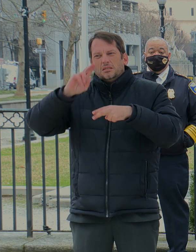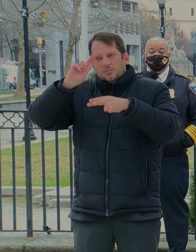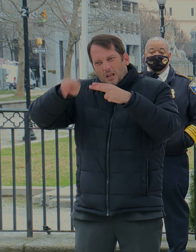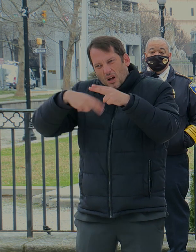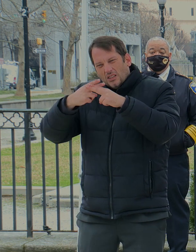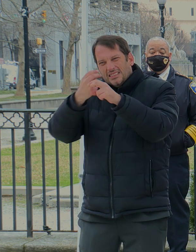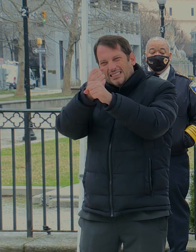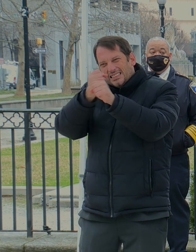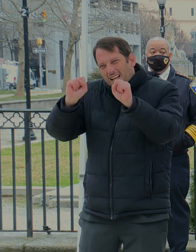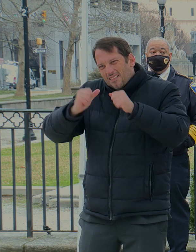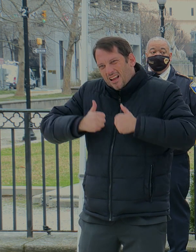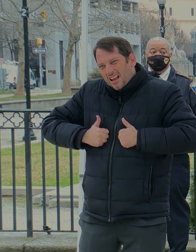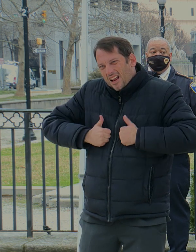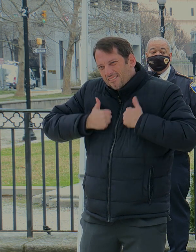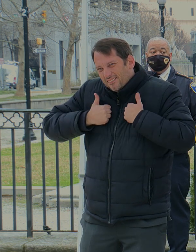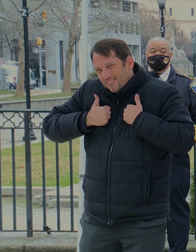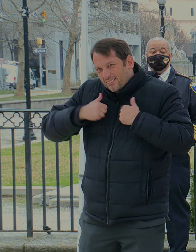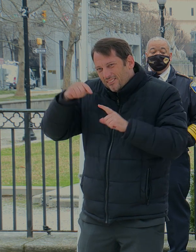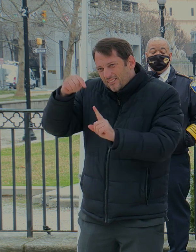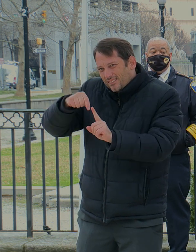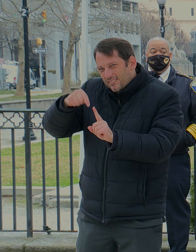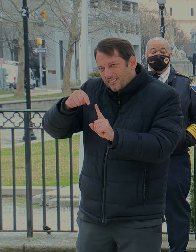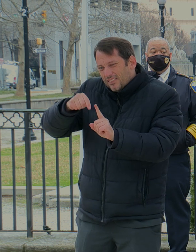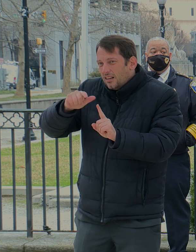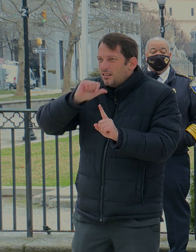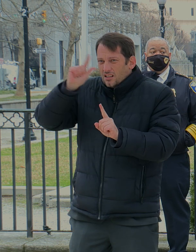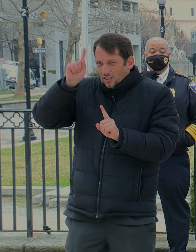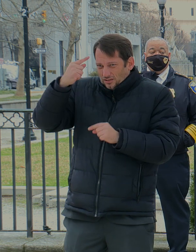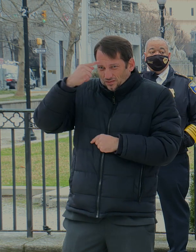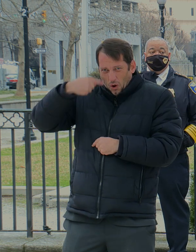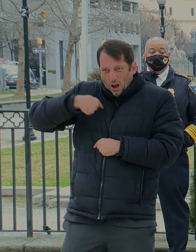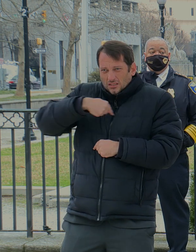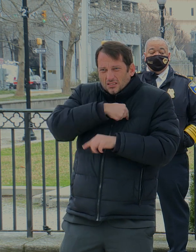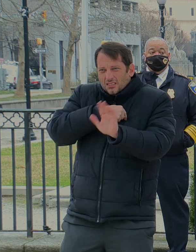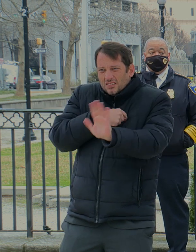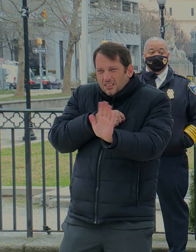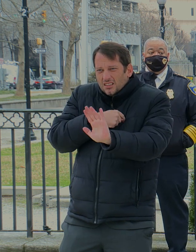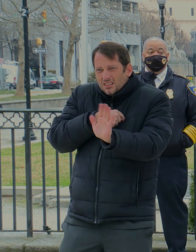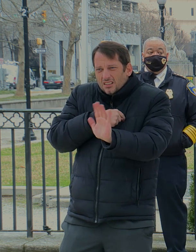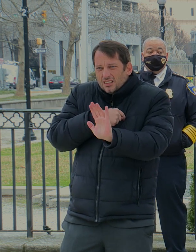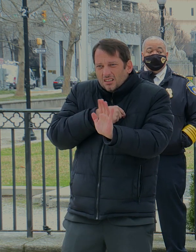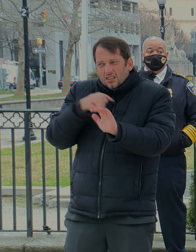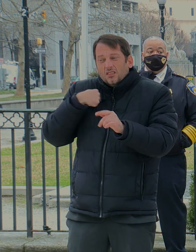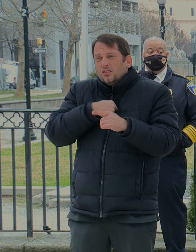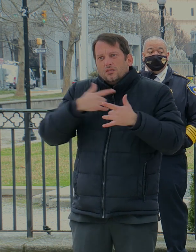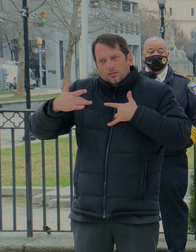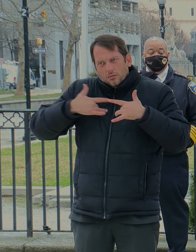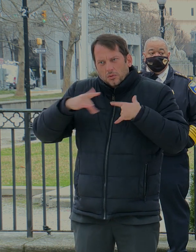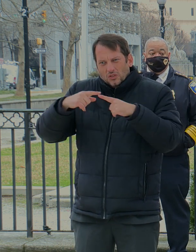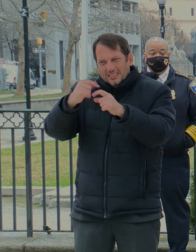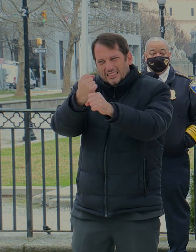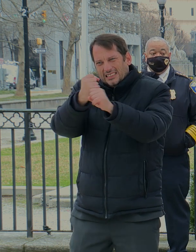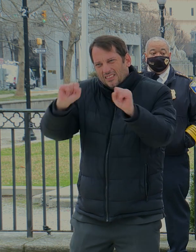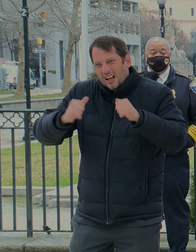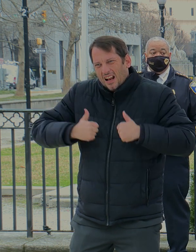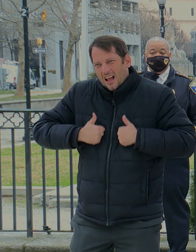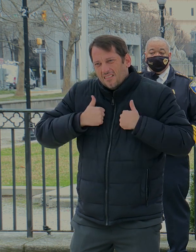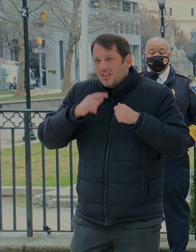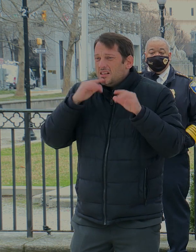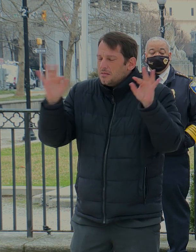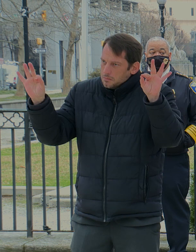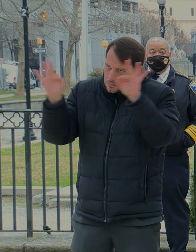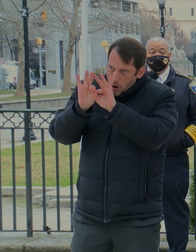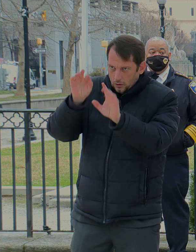again, not just for us, are we worried about saving lives, which is also the most important thing, period. You can't